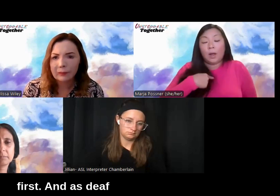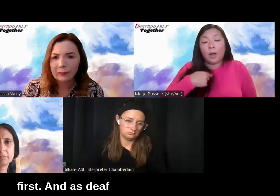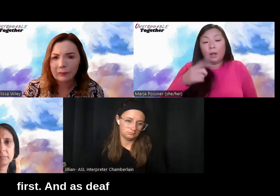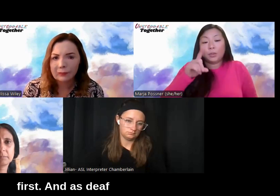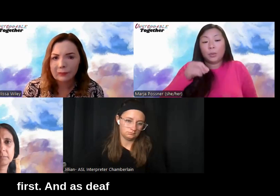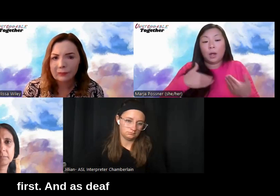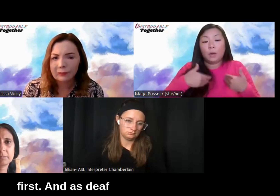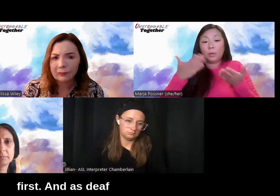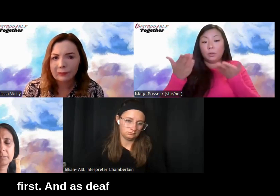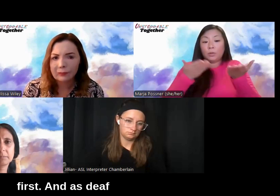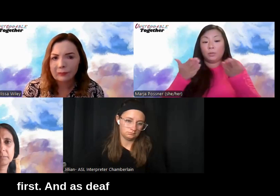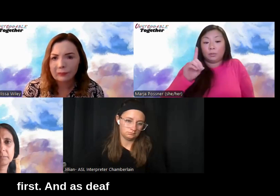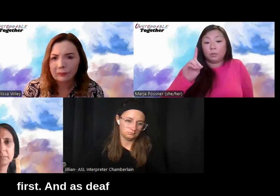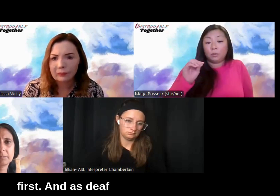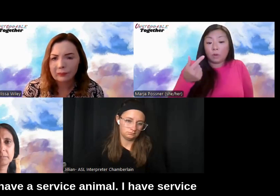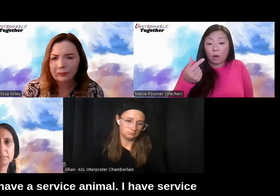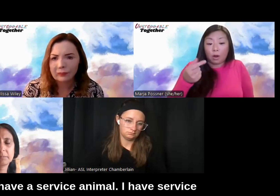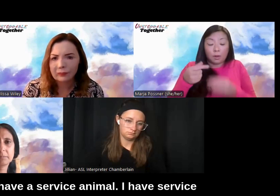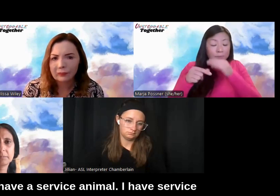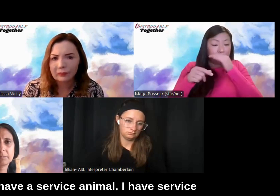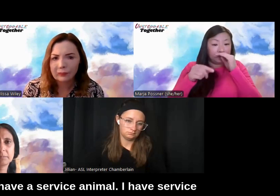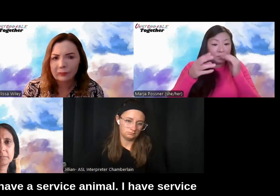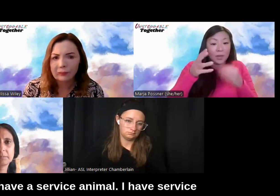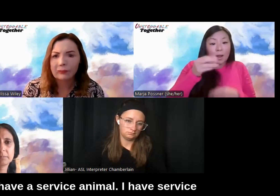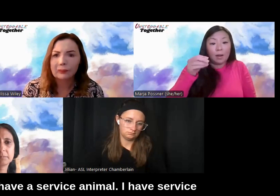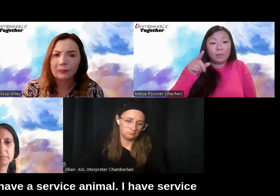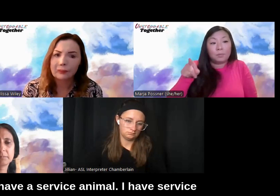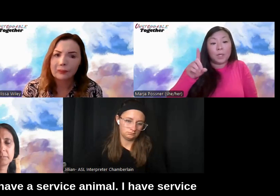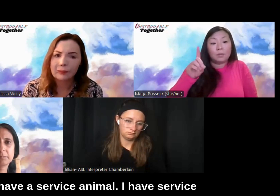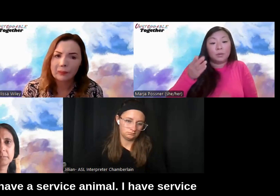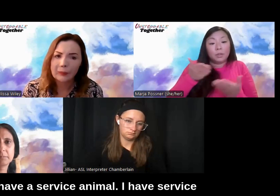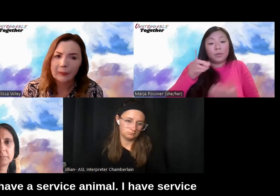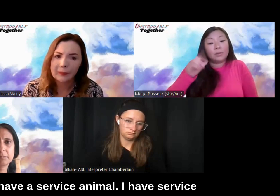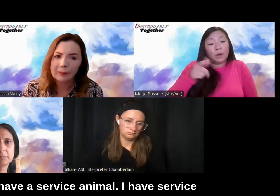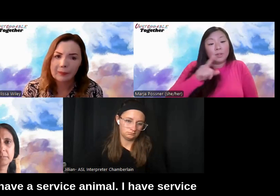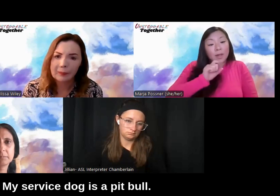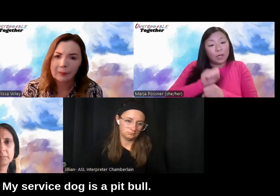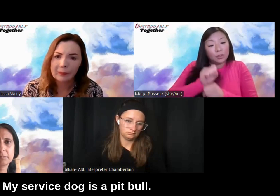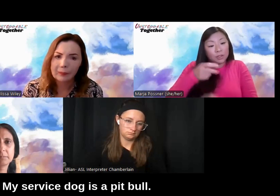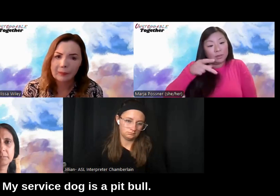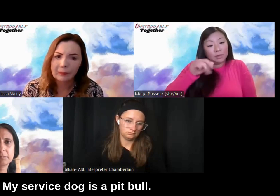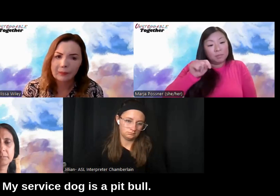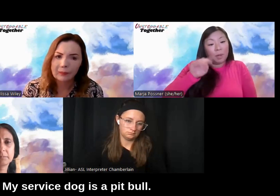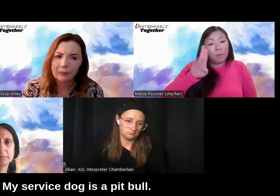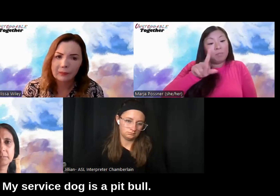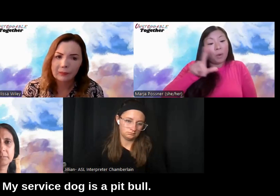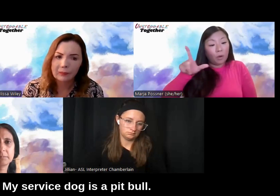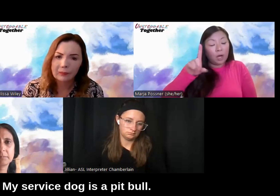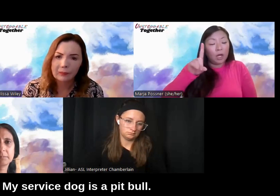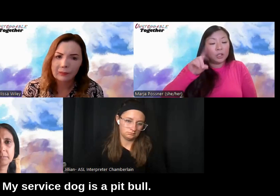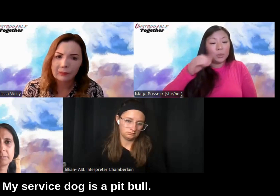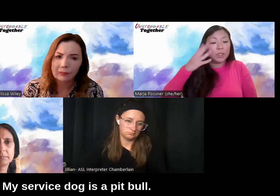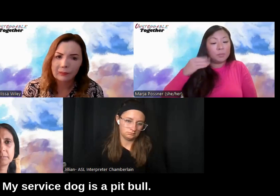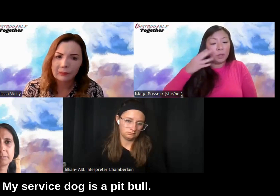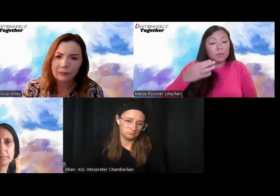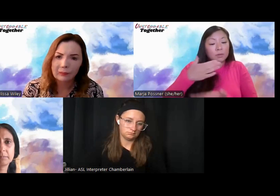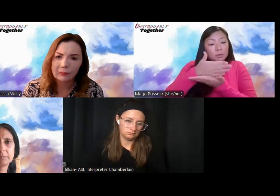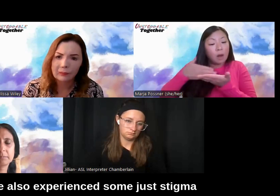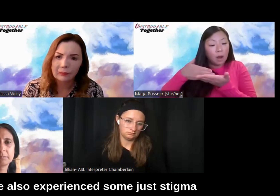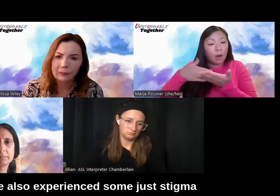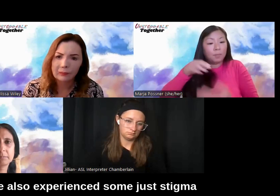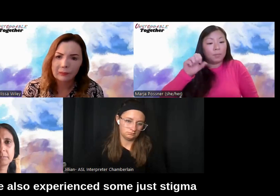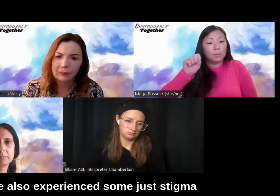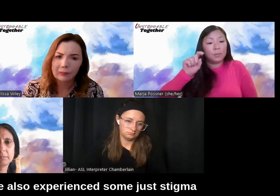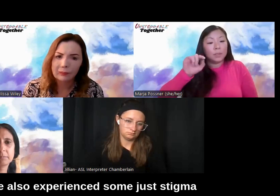first. And as a deaf person, I do have a service animal. I have a service dog. My service dog is a pit